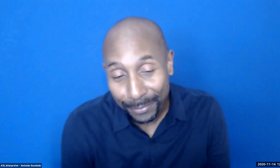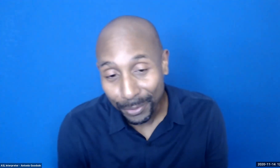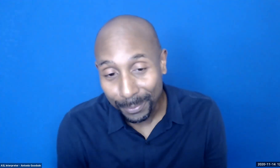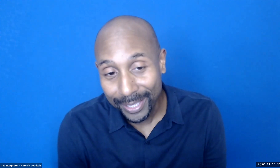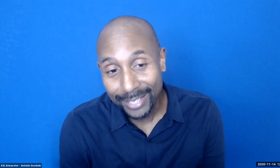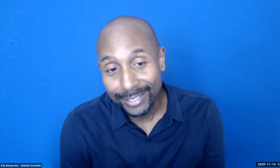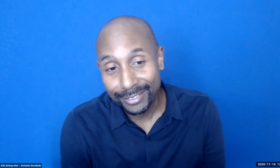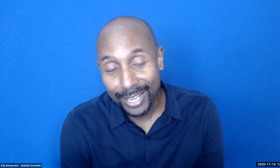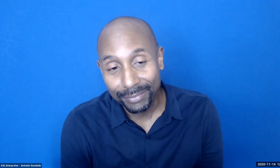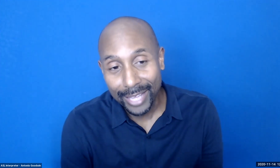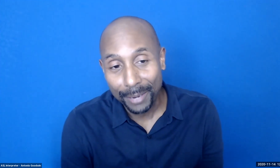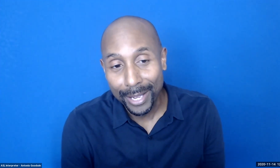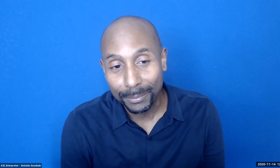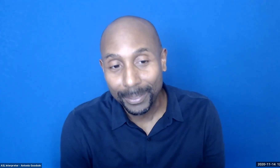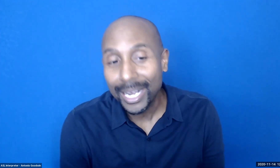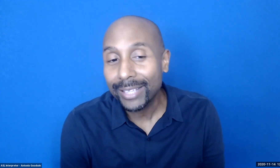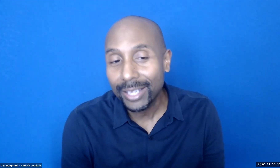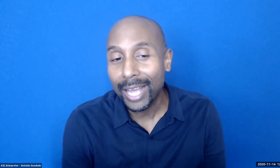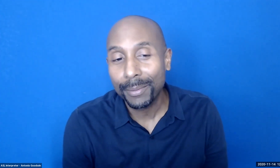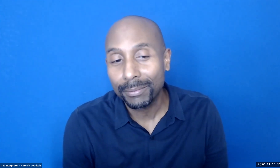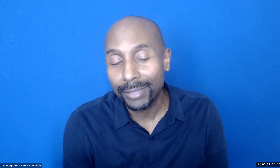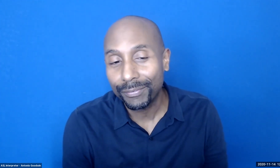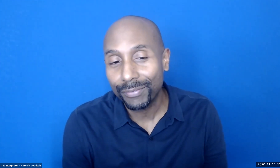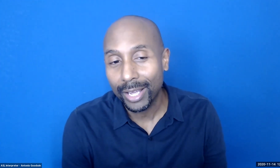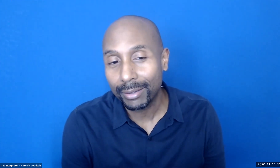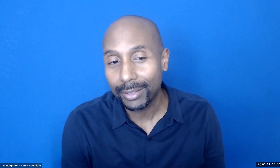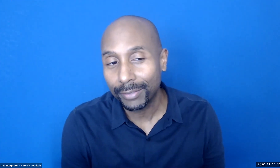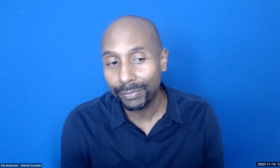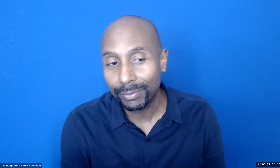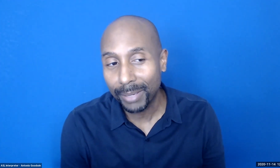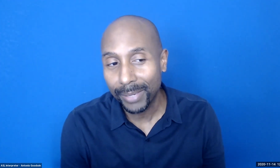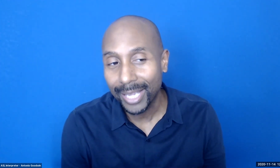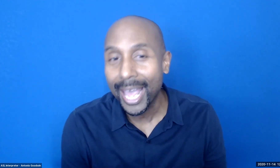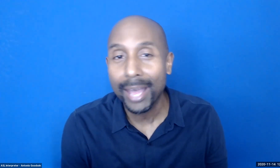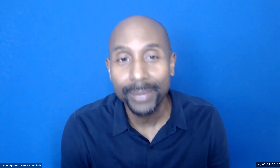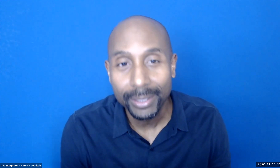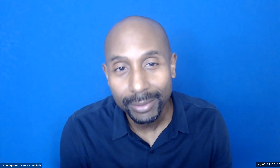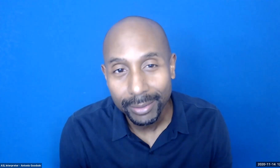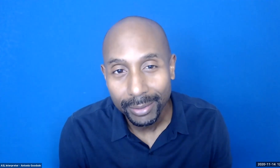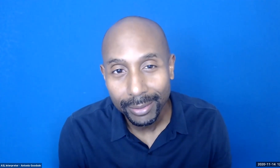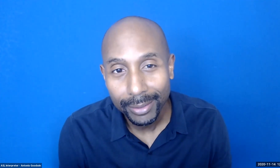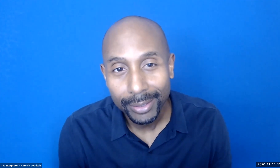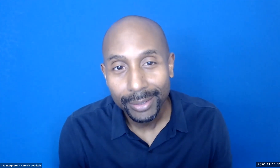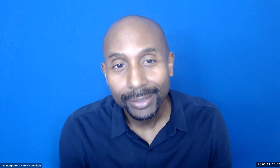I wouldn't want to pay that either, not that amount. But I think I'm a fan of maybe cabin,